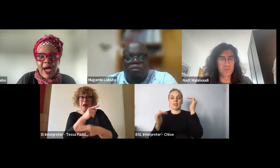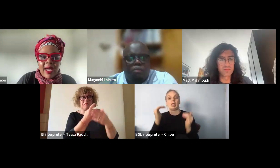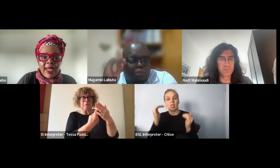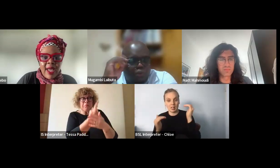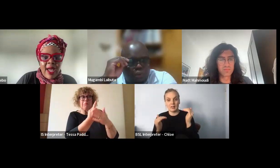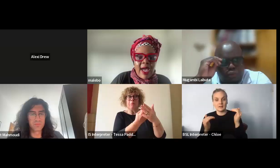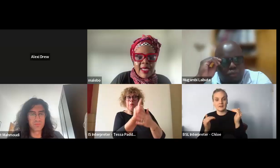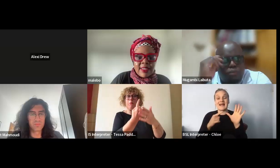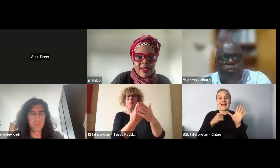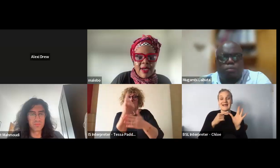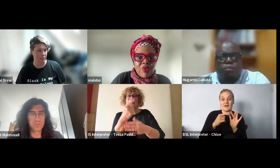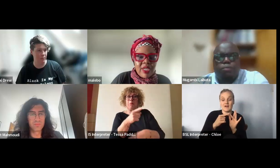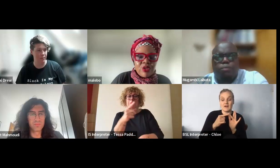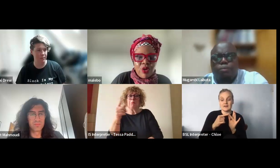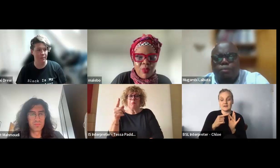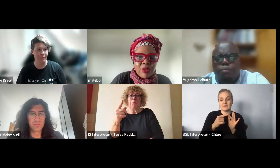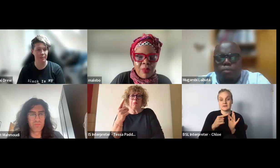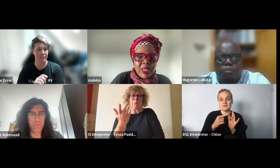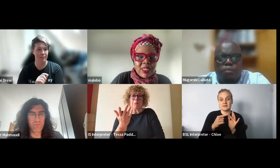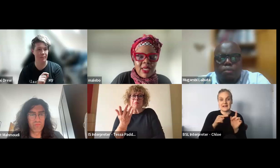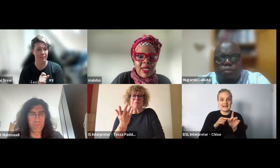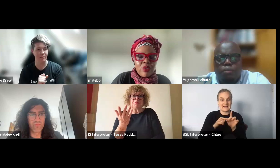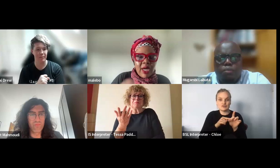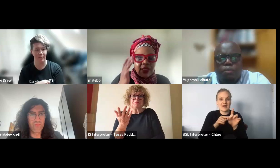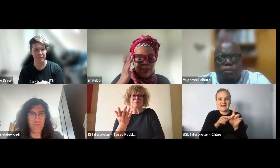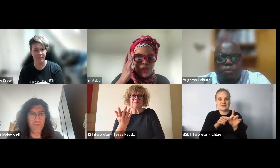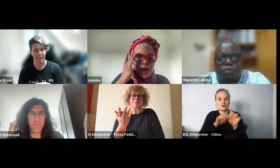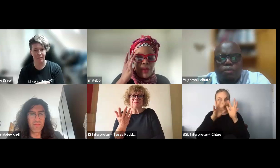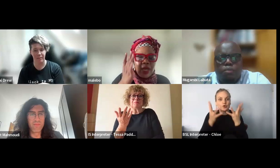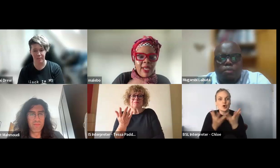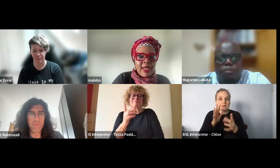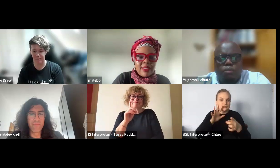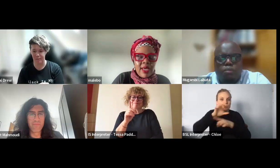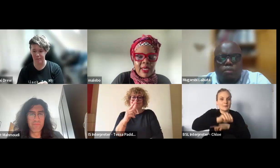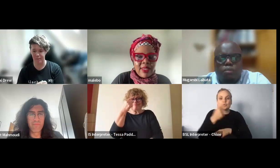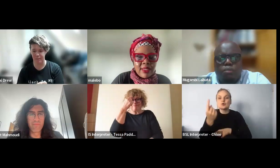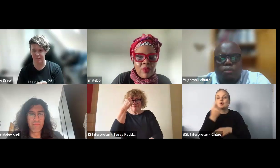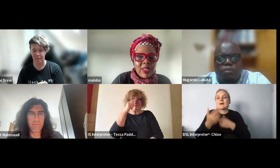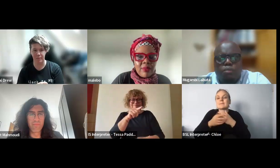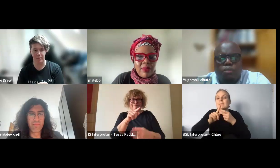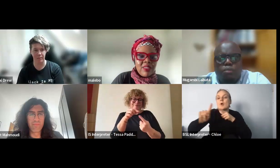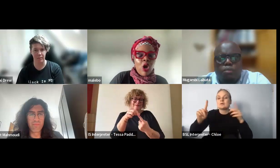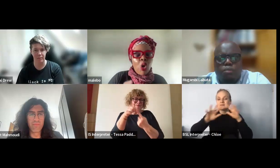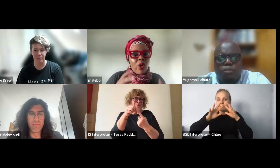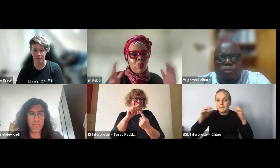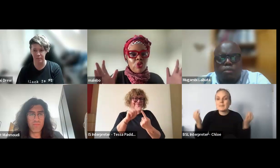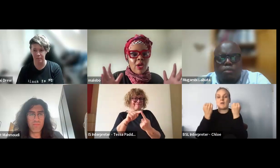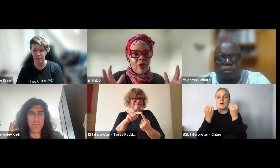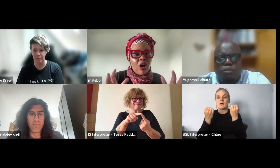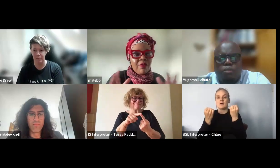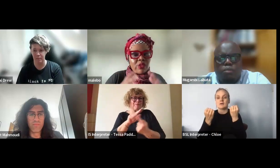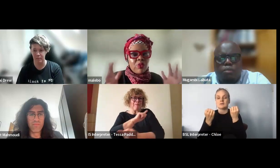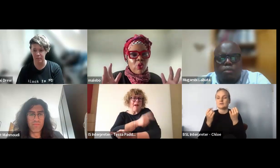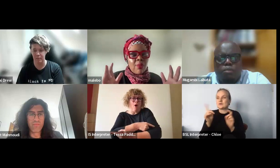of AI as a race to global dominance and who has most power and access, and what that means when we